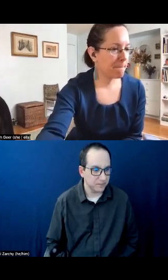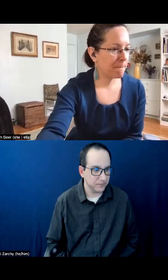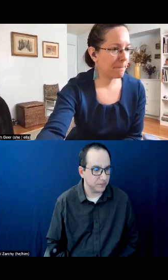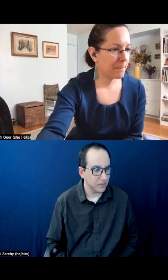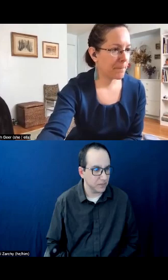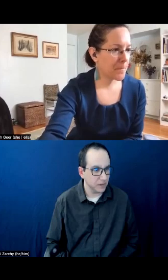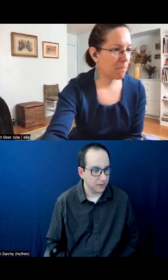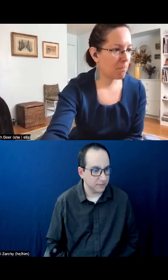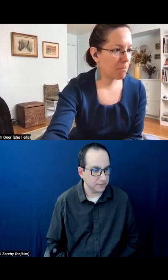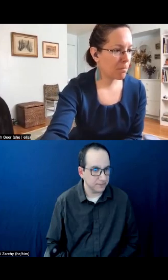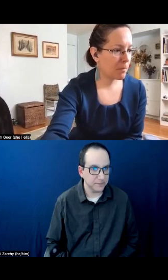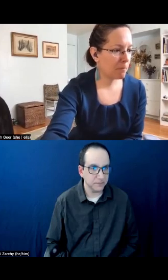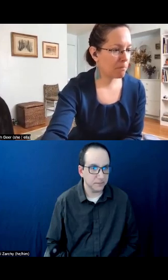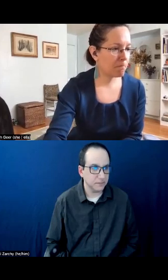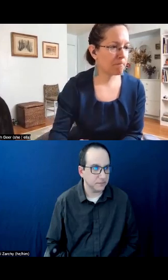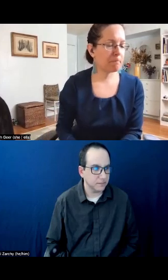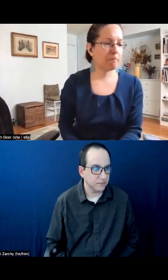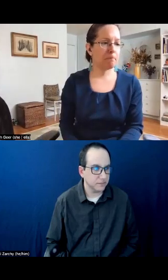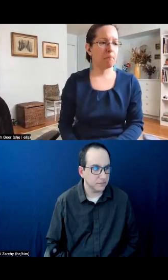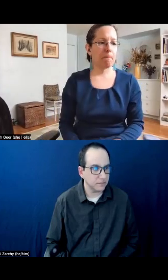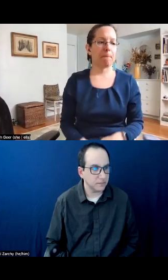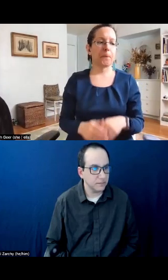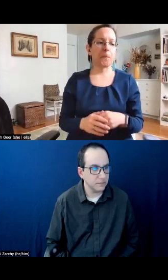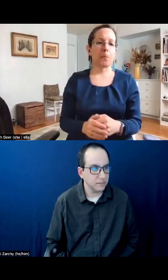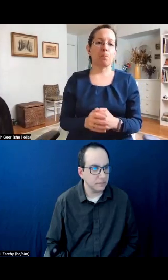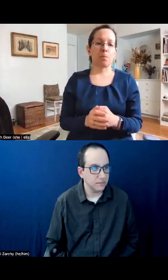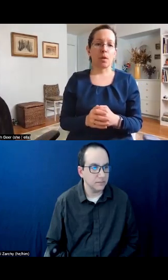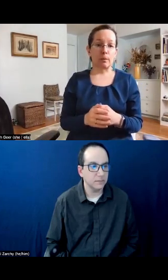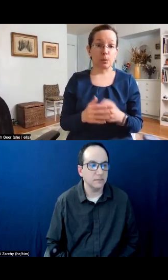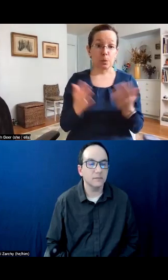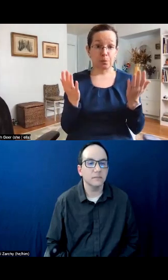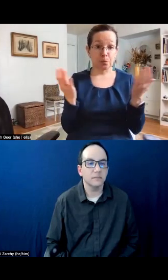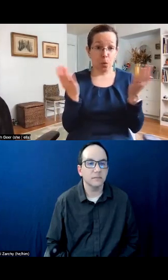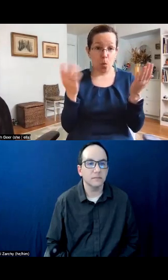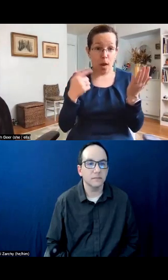we'll talk about what makes the signed modality unique.